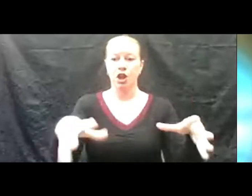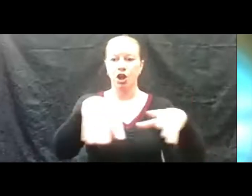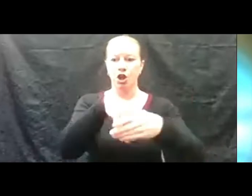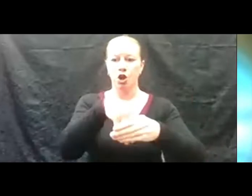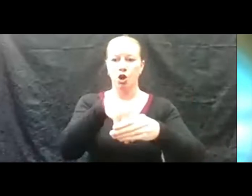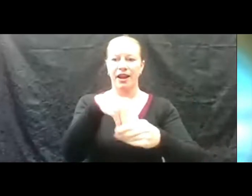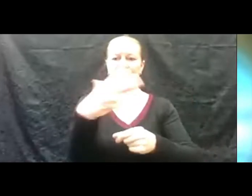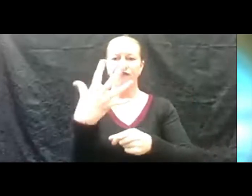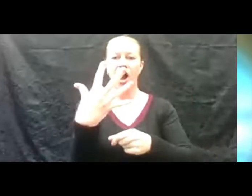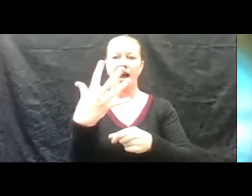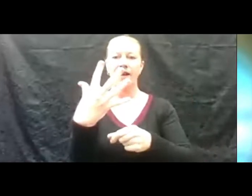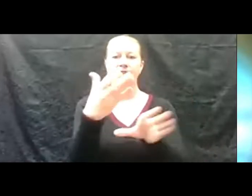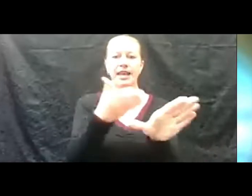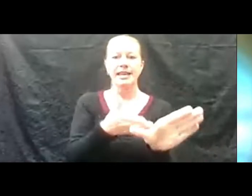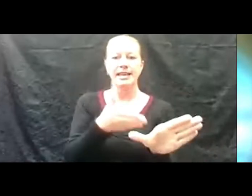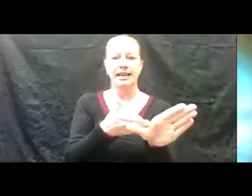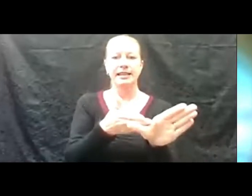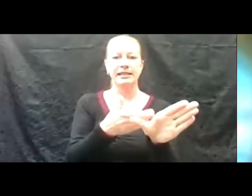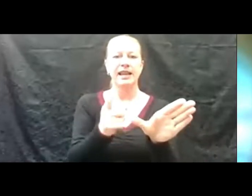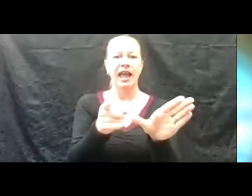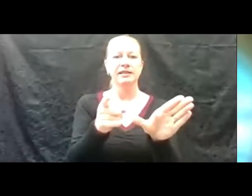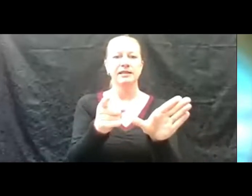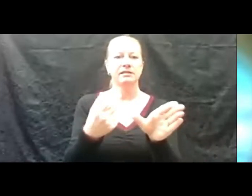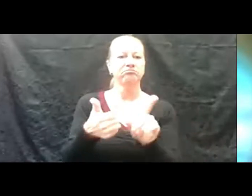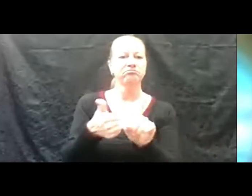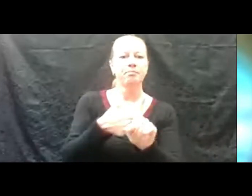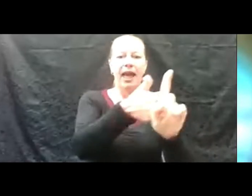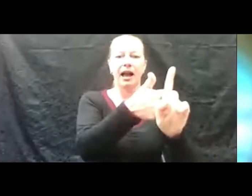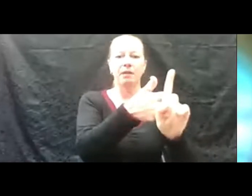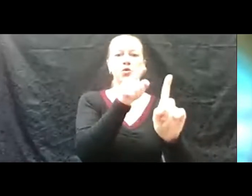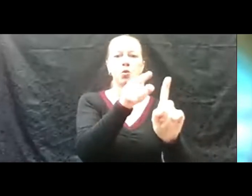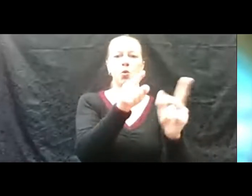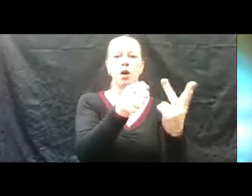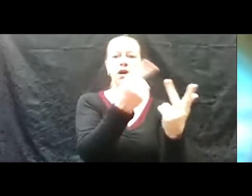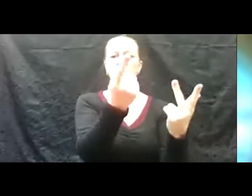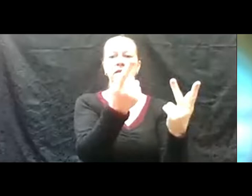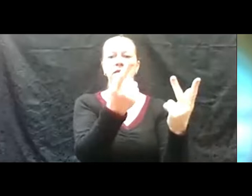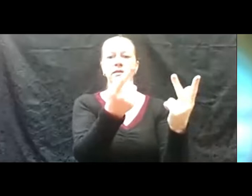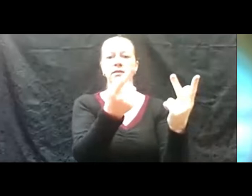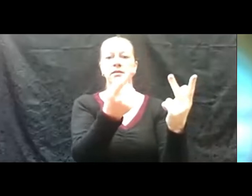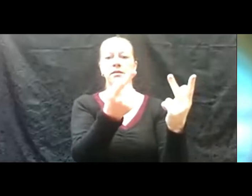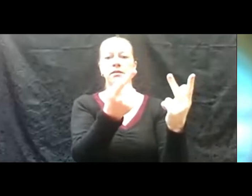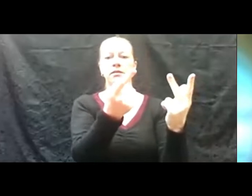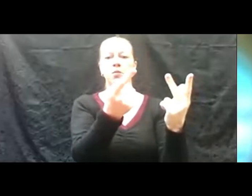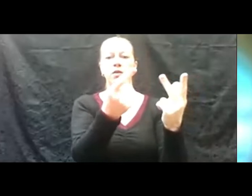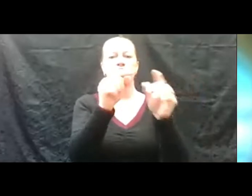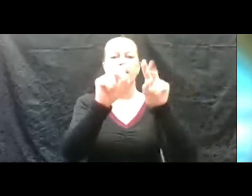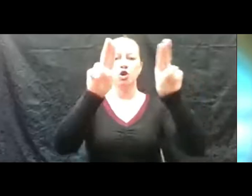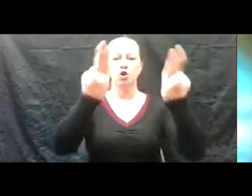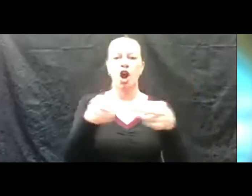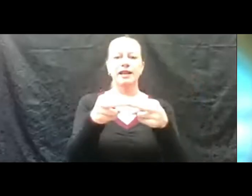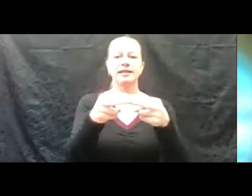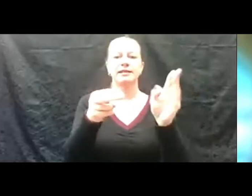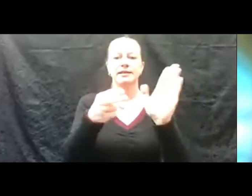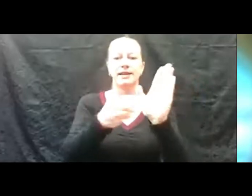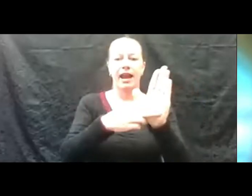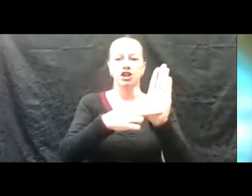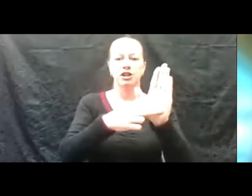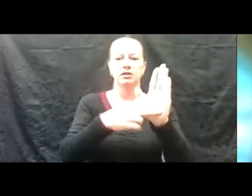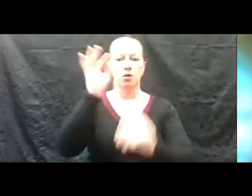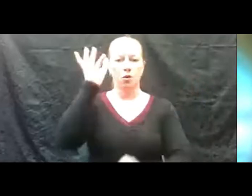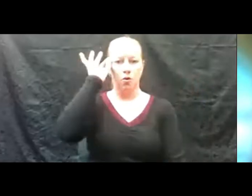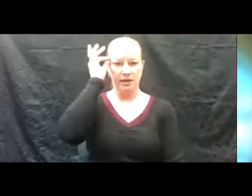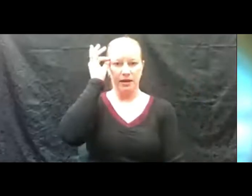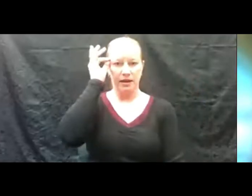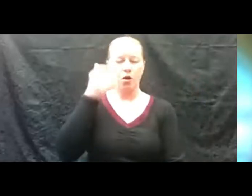5 years as meeting assistant to Sir Robert Martin within the United Nations Committee on the Rights of Persons